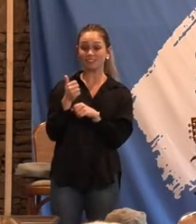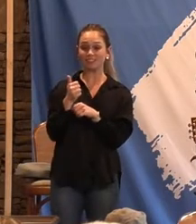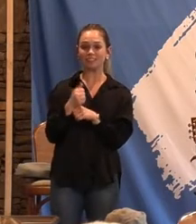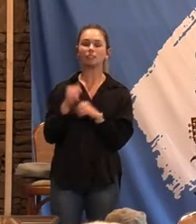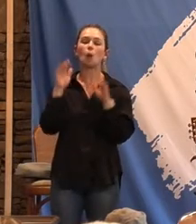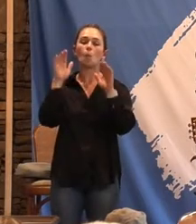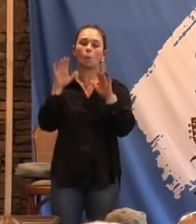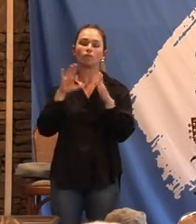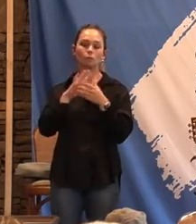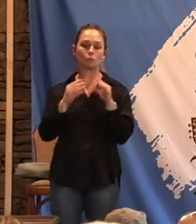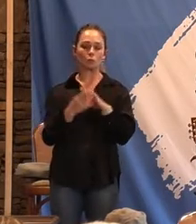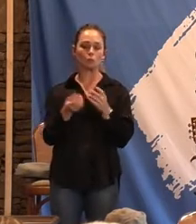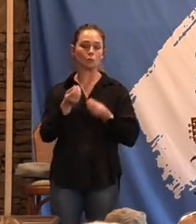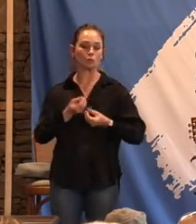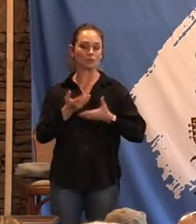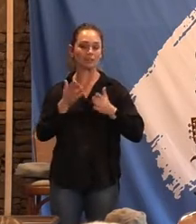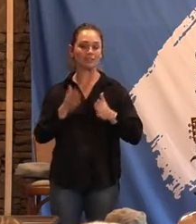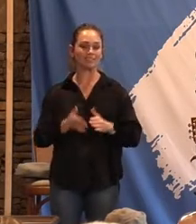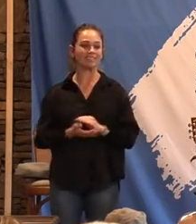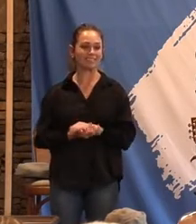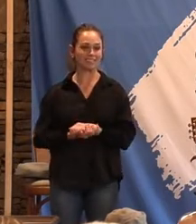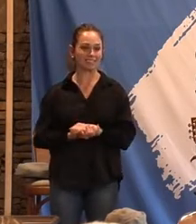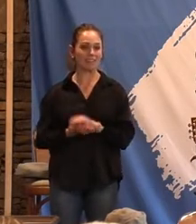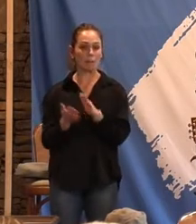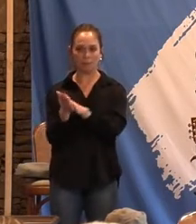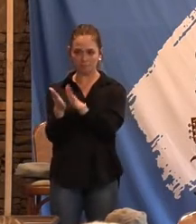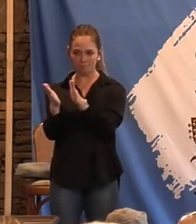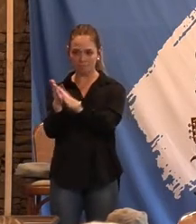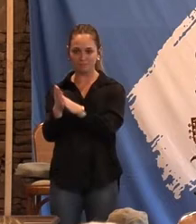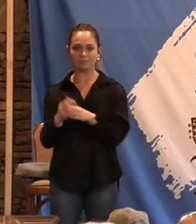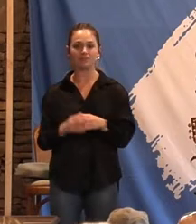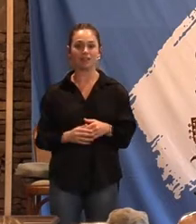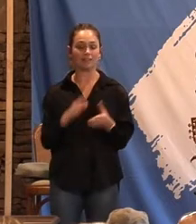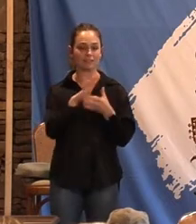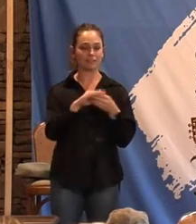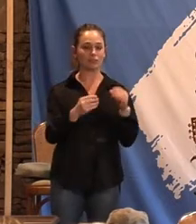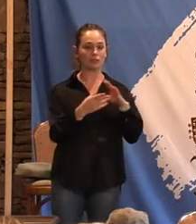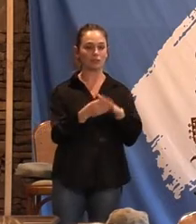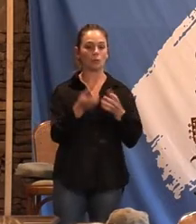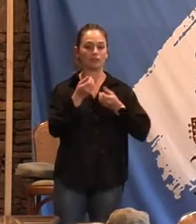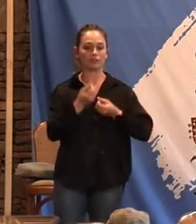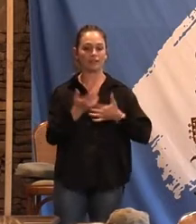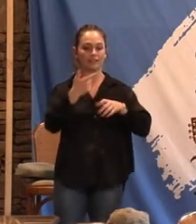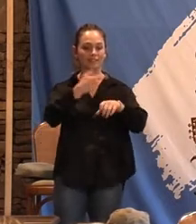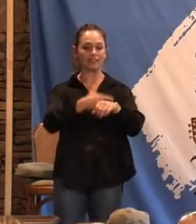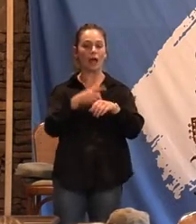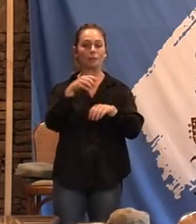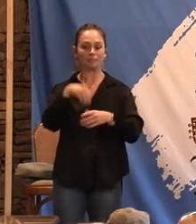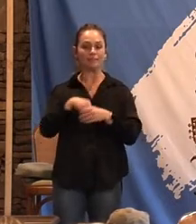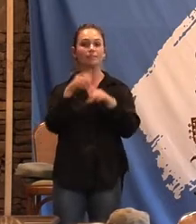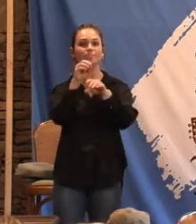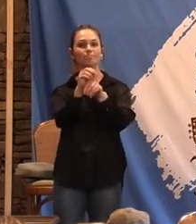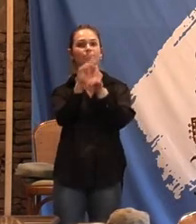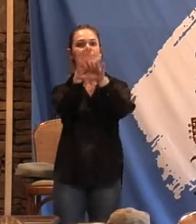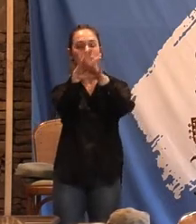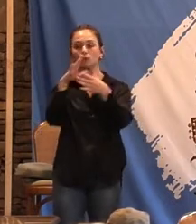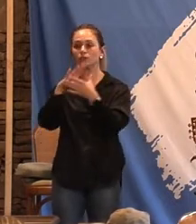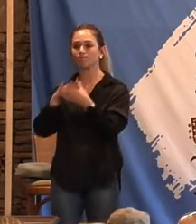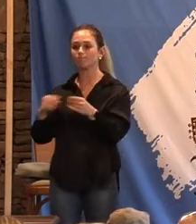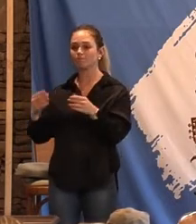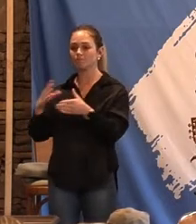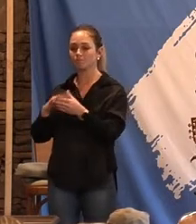wonderful years. Come on, clap. It's storytelling time in the mountains.